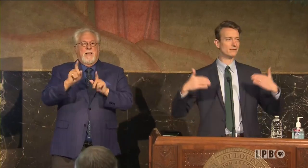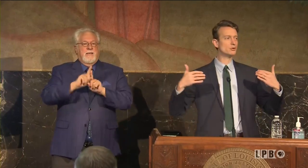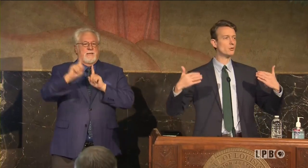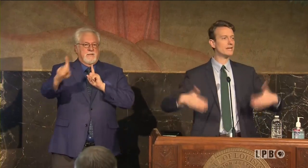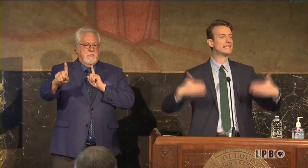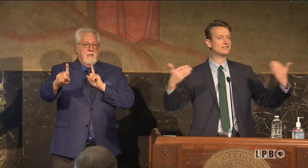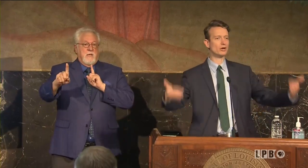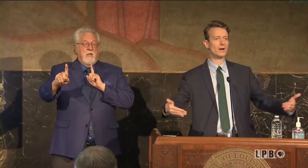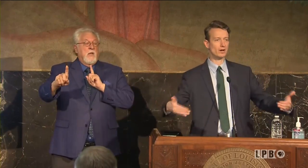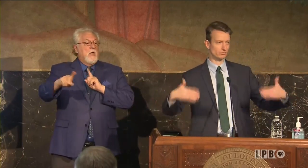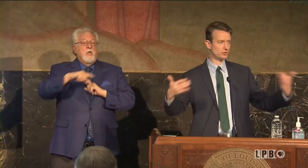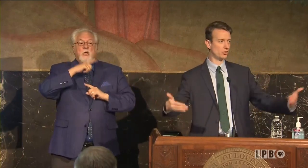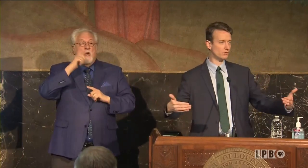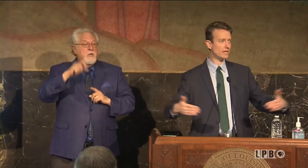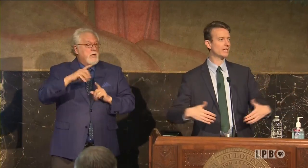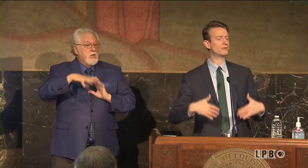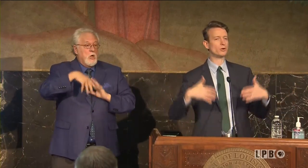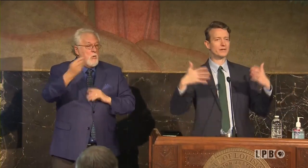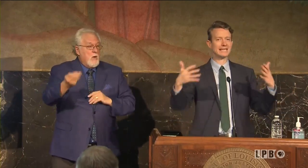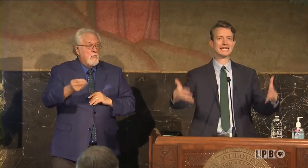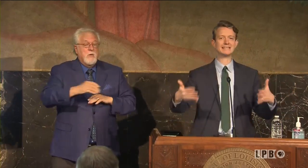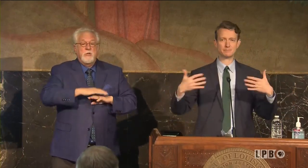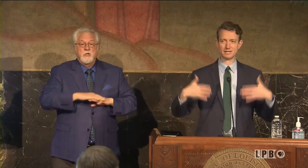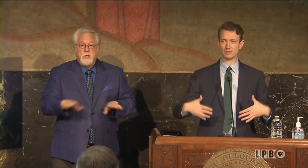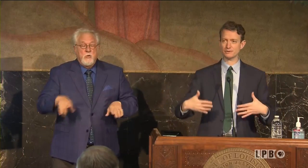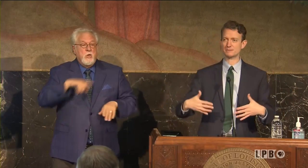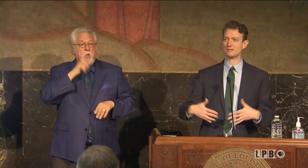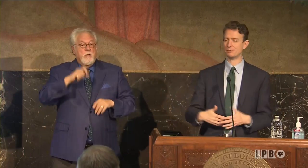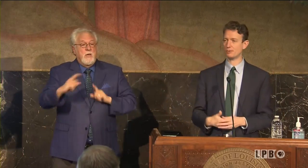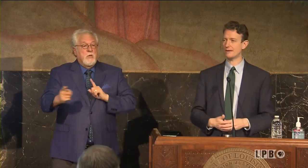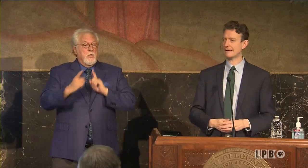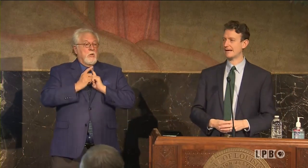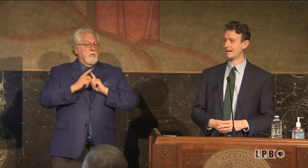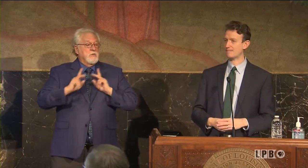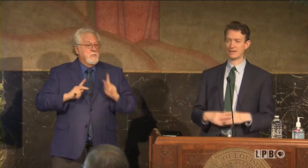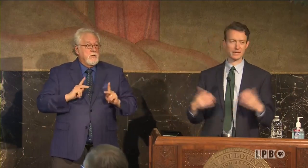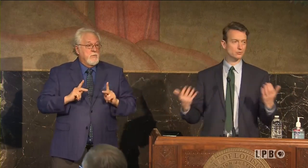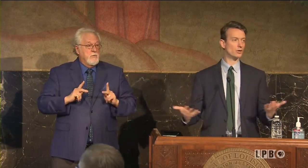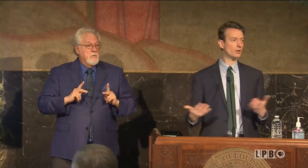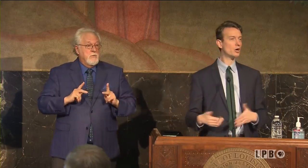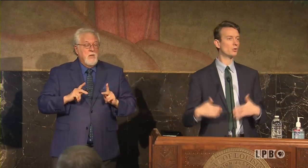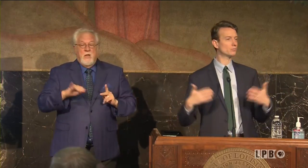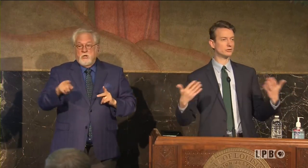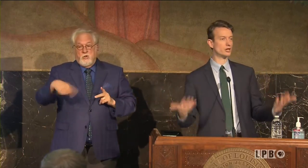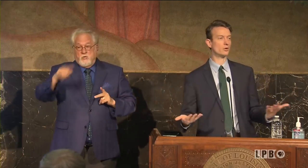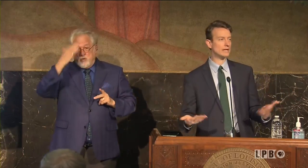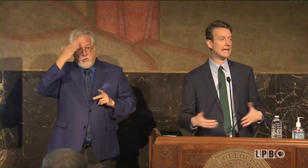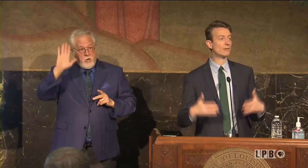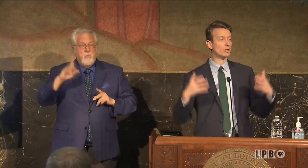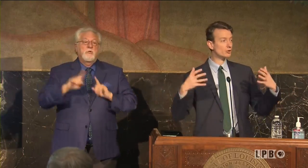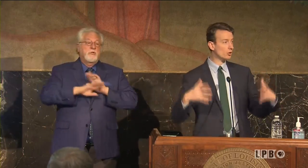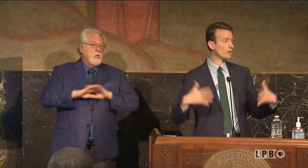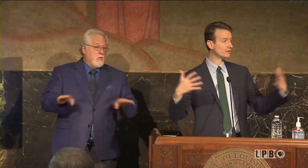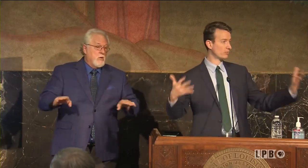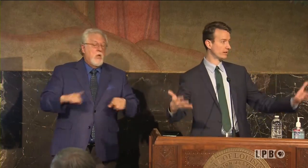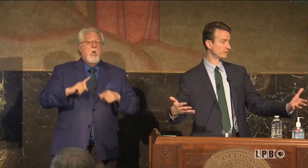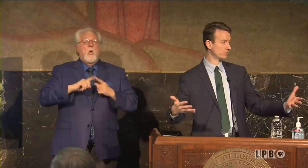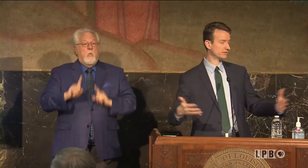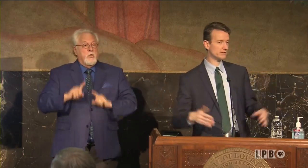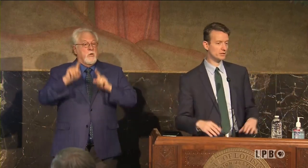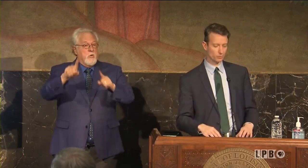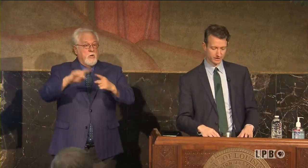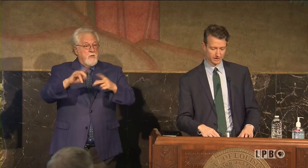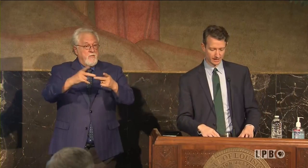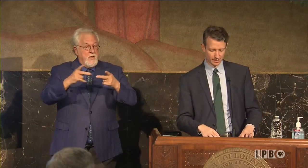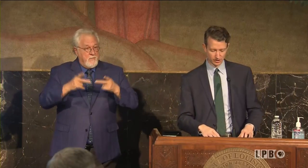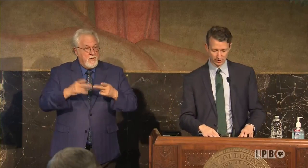Again, if you don't need to go out, don't. If you don't need to be close to people that you don't know, don't. And when you're going to one of these